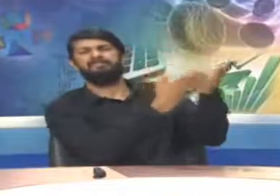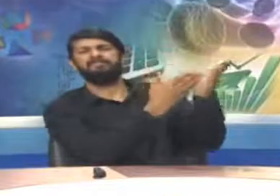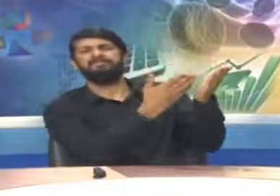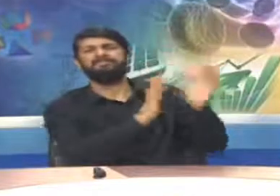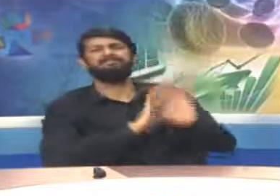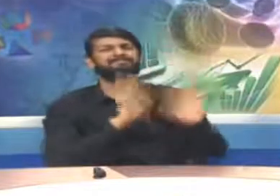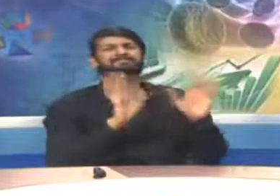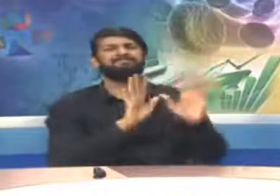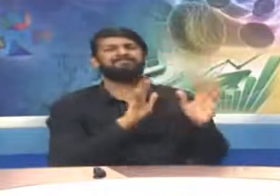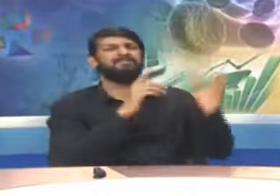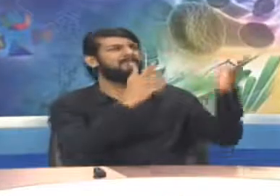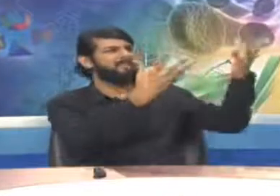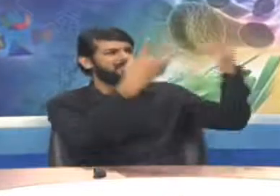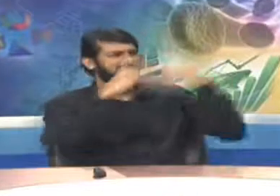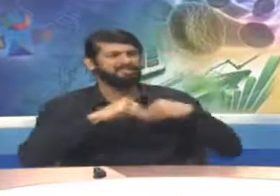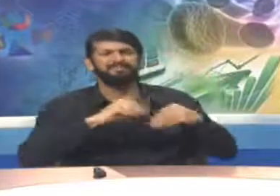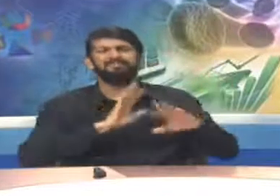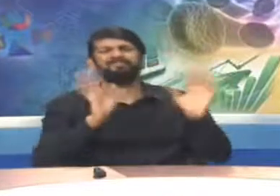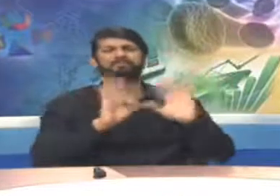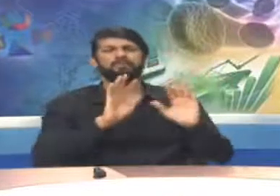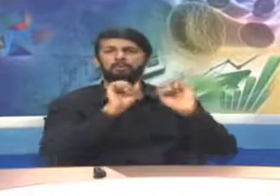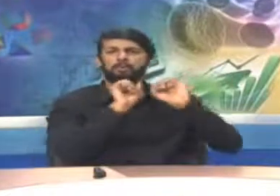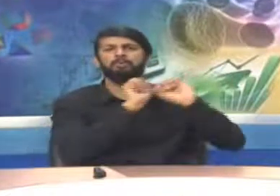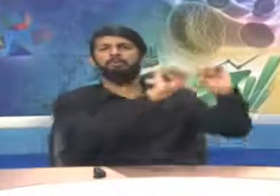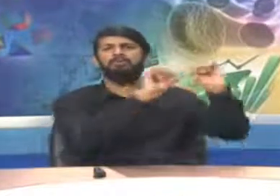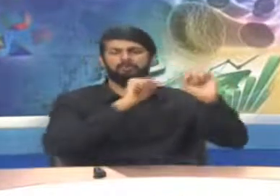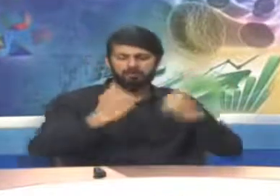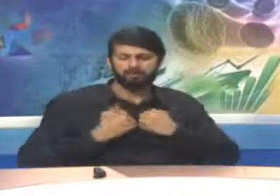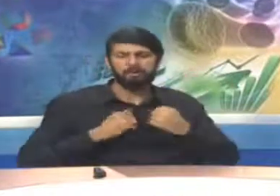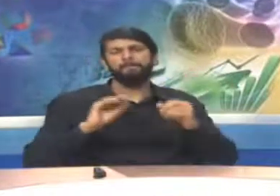It is destroys the very essence of